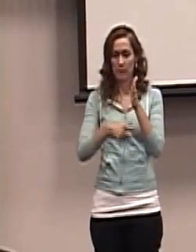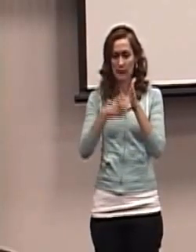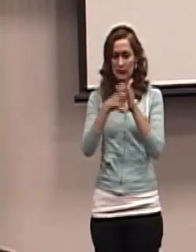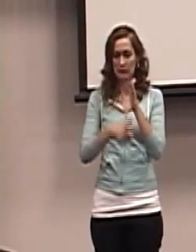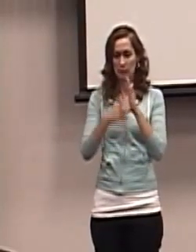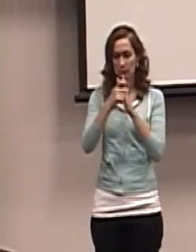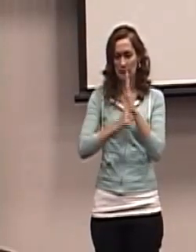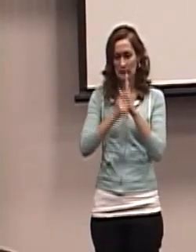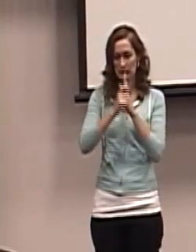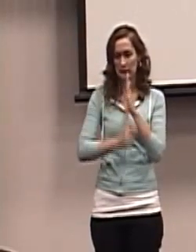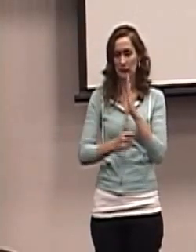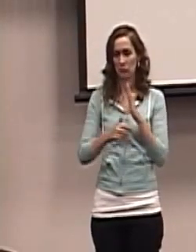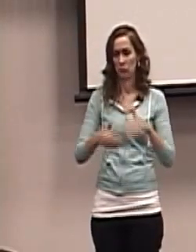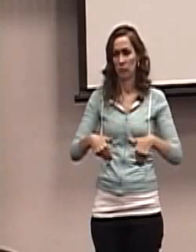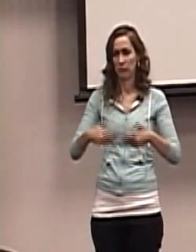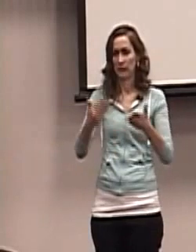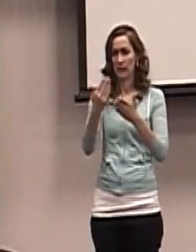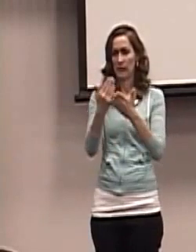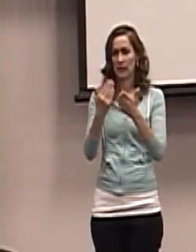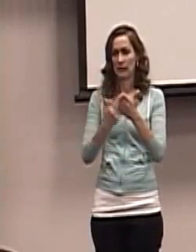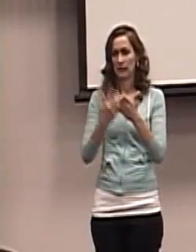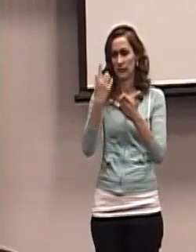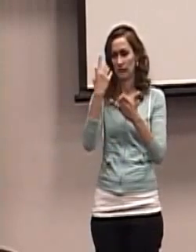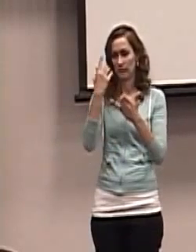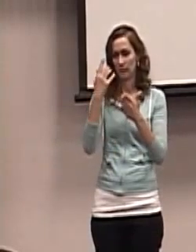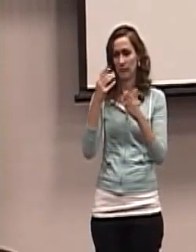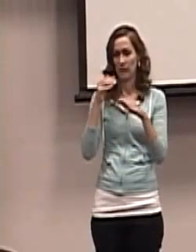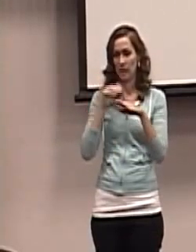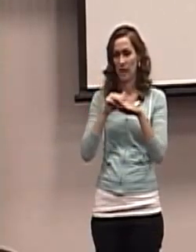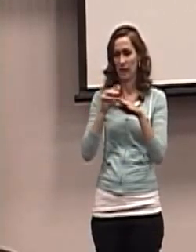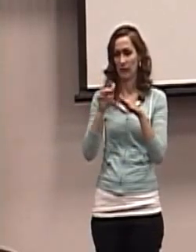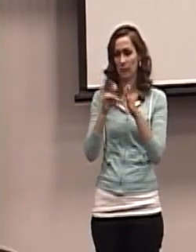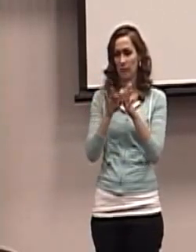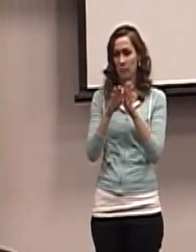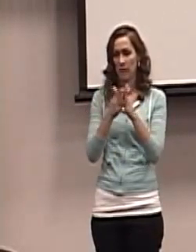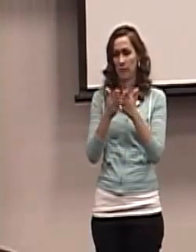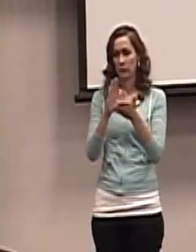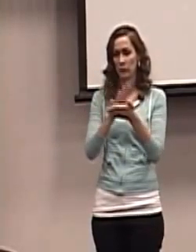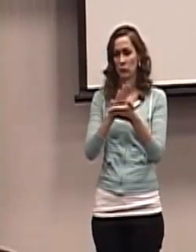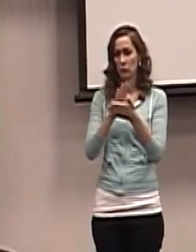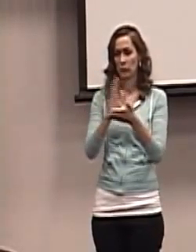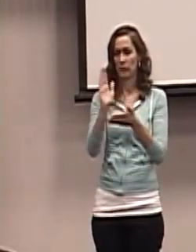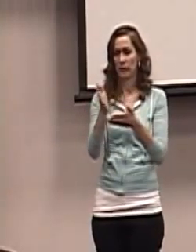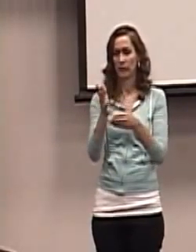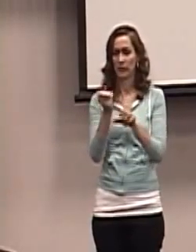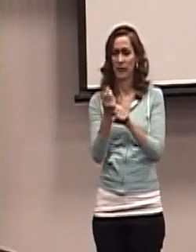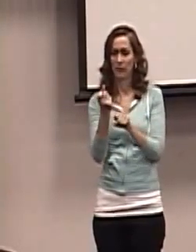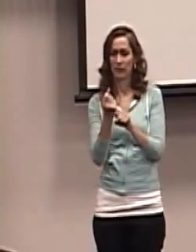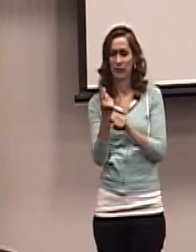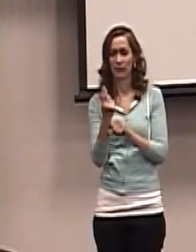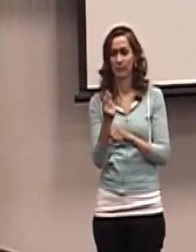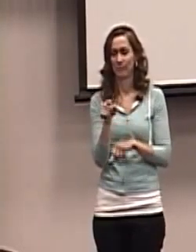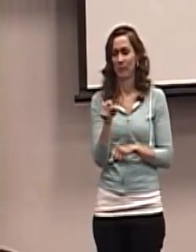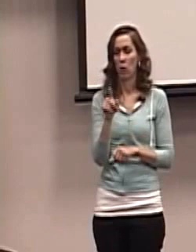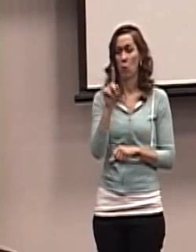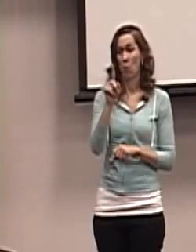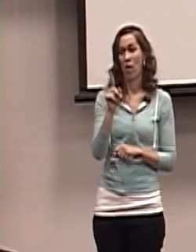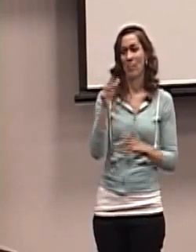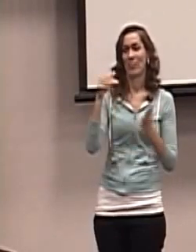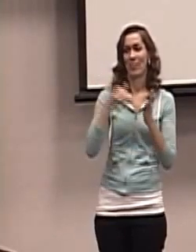we presented lessons at the Southern Africa Bible School lectureships each year. That's only about a 1,000-mile drive from Cape